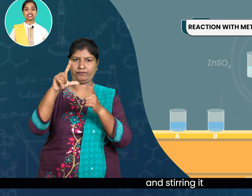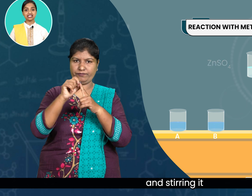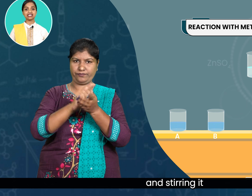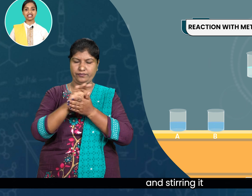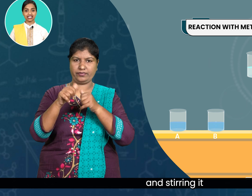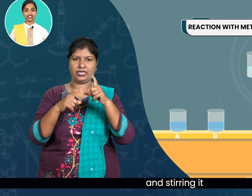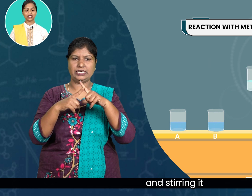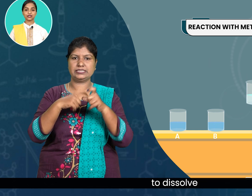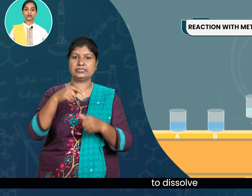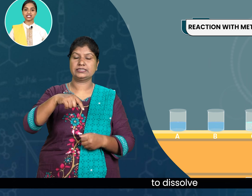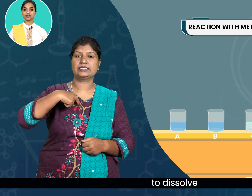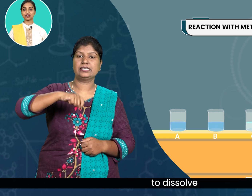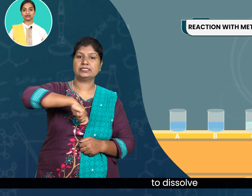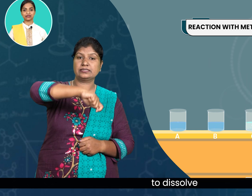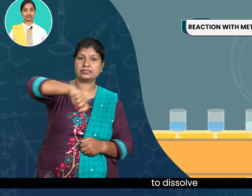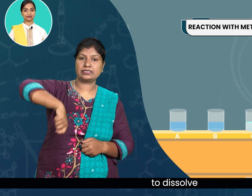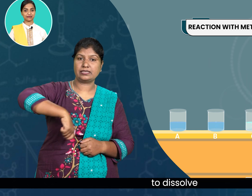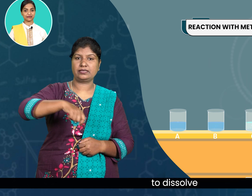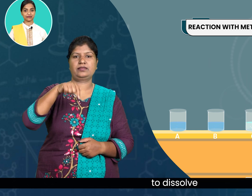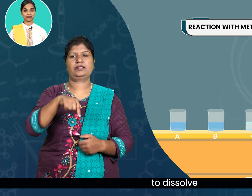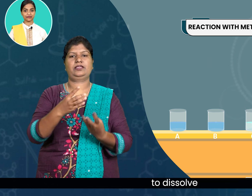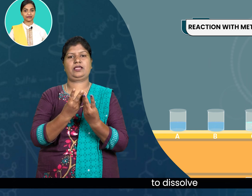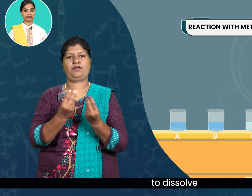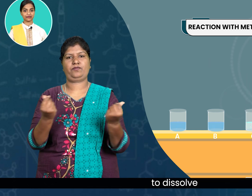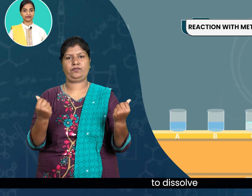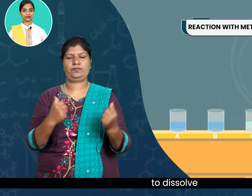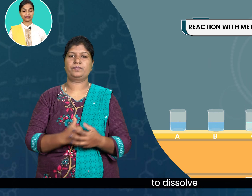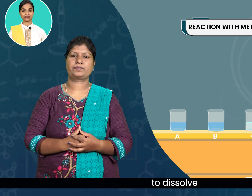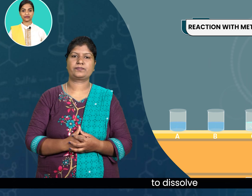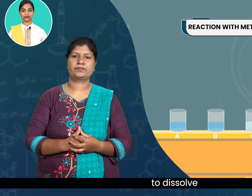and stirring it to dissolve.